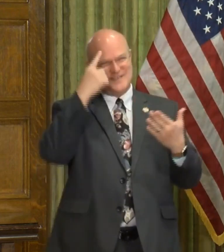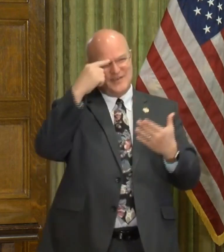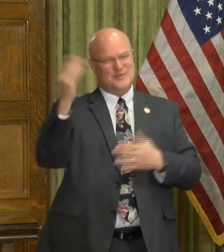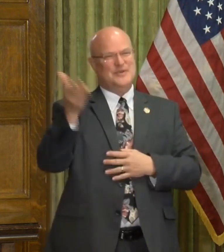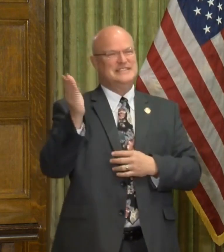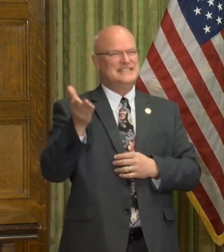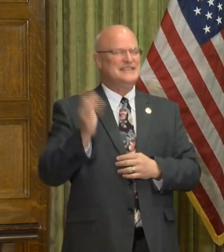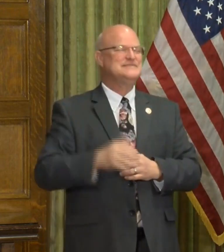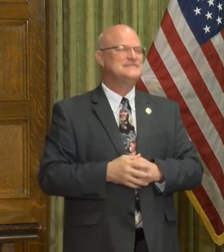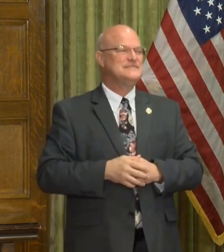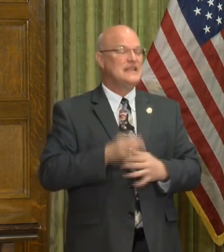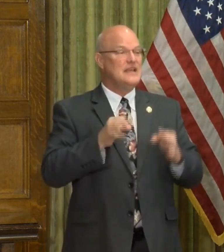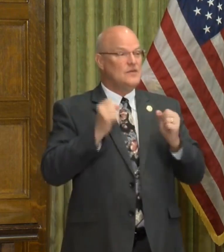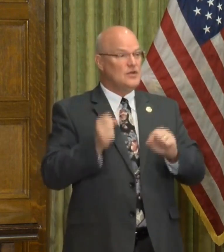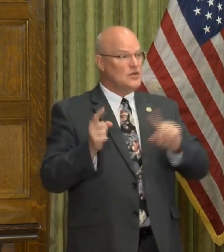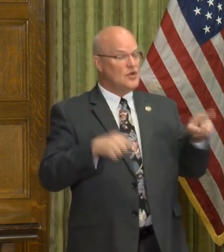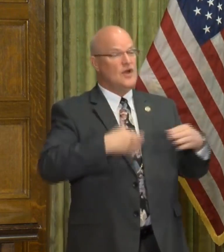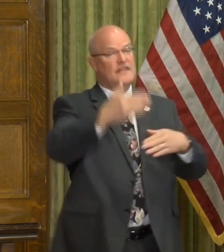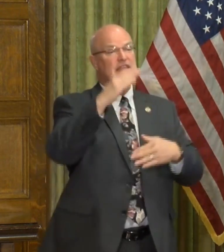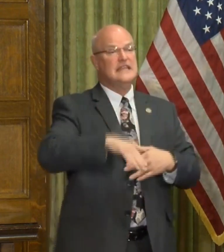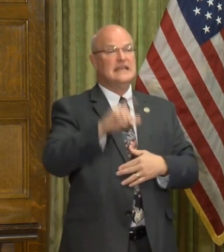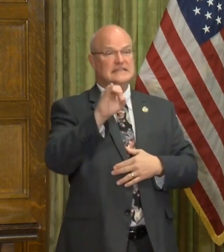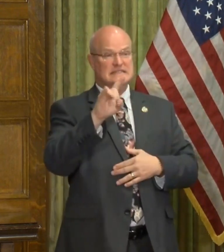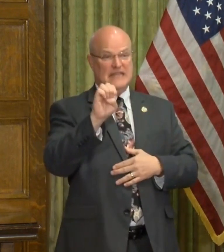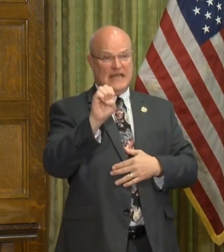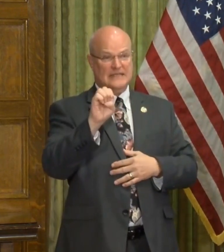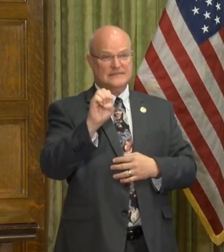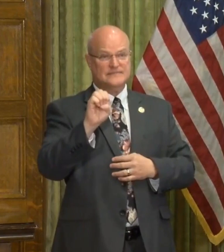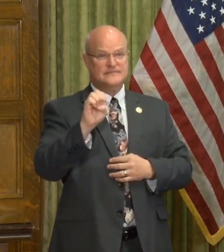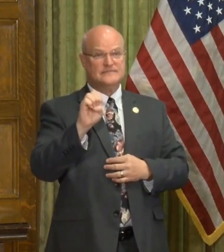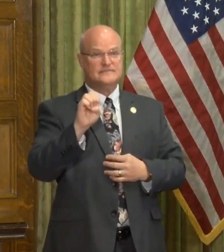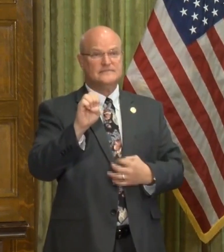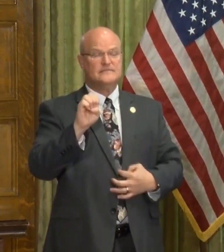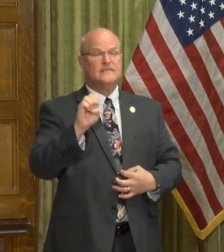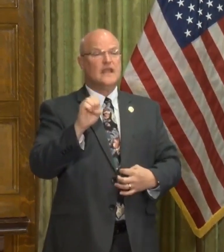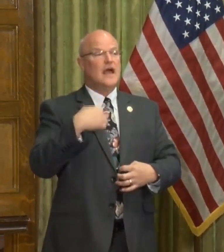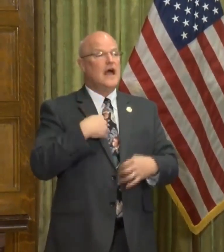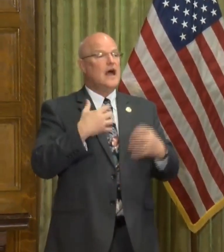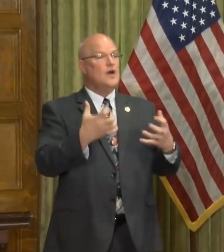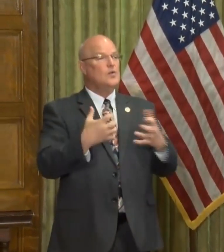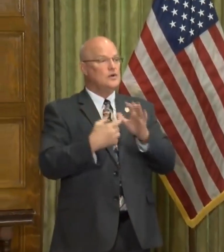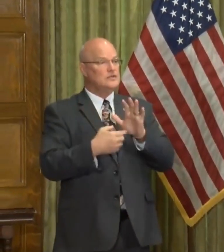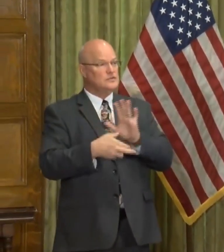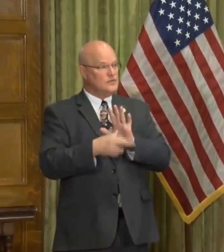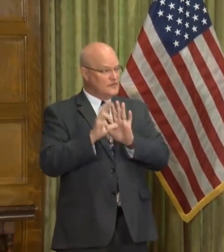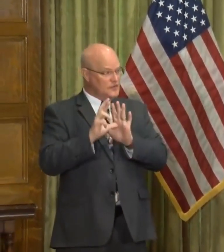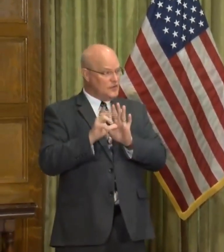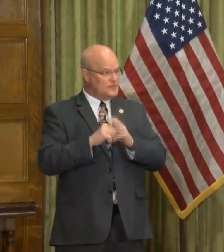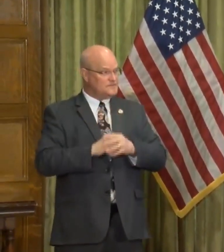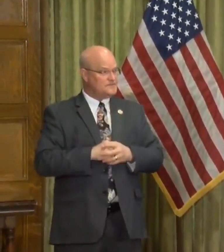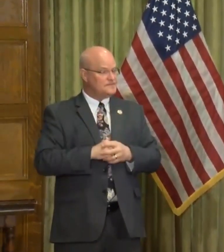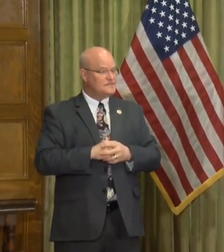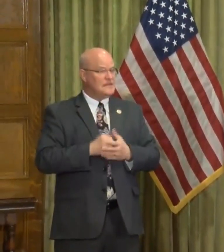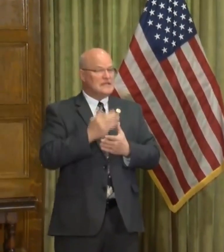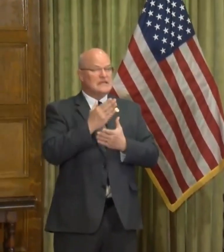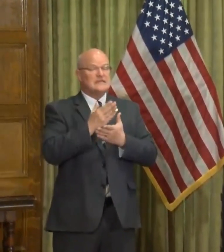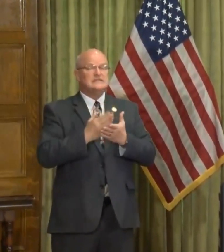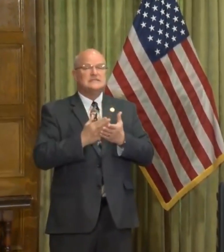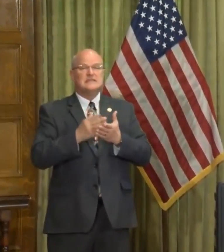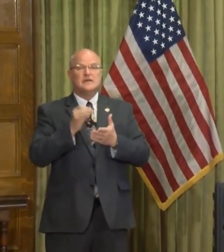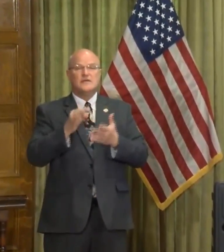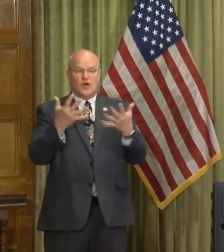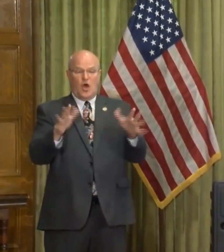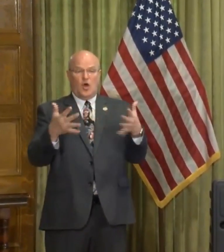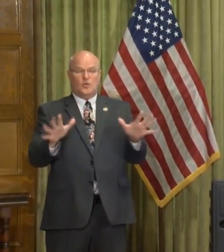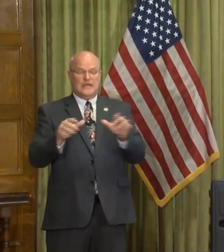Thank you for your presentation. If we could go to the next slide here, that I wanted to review some